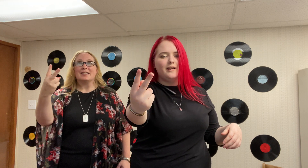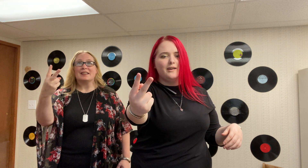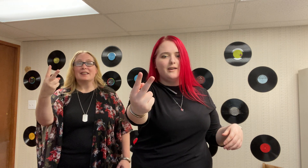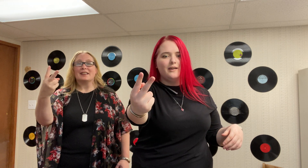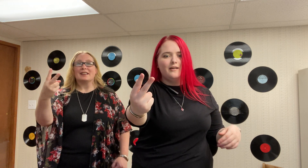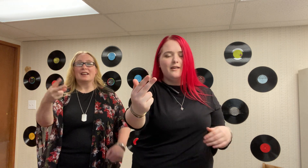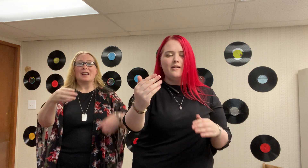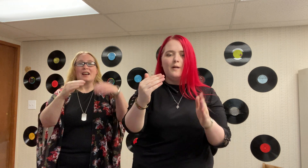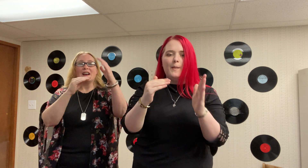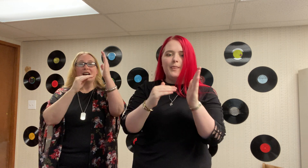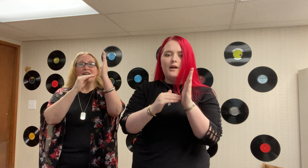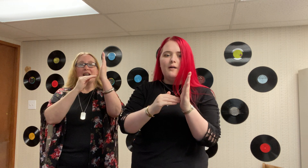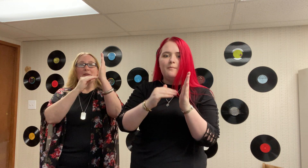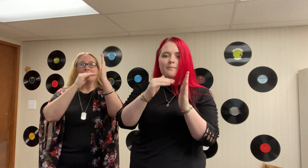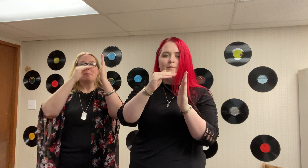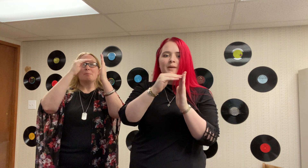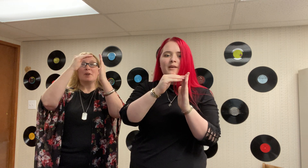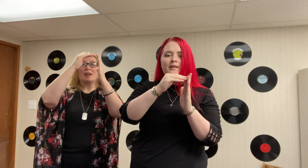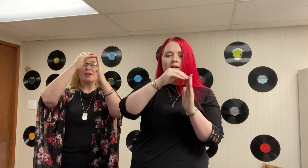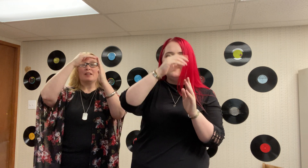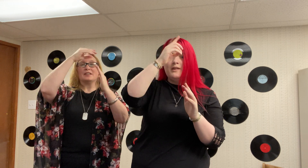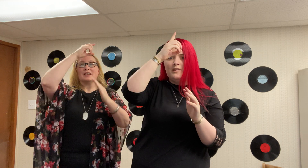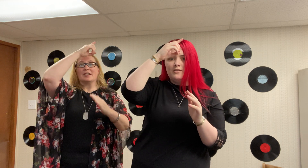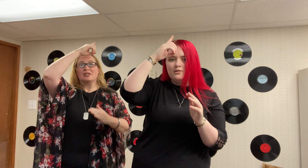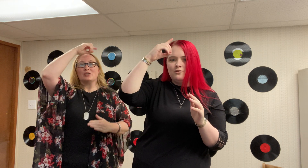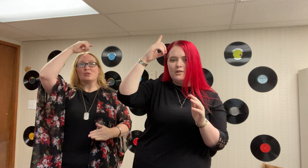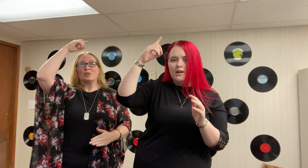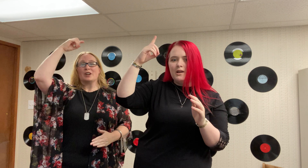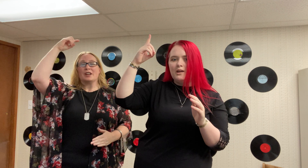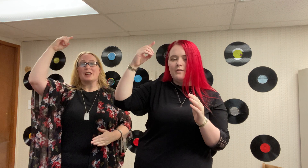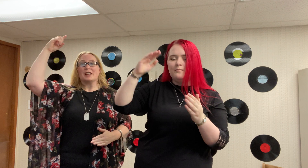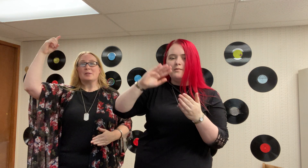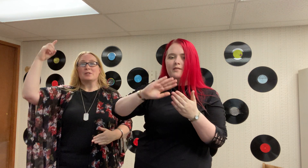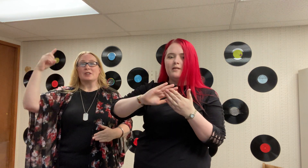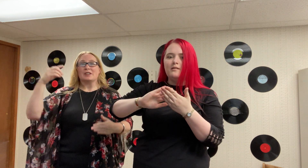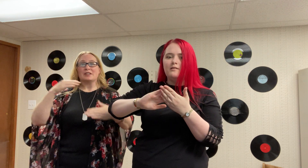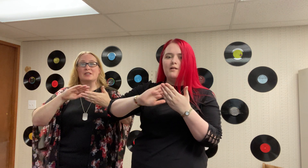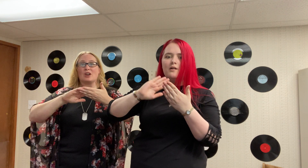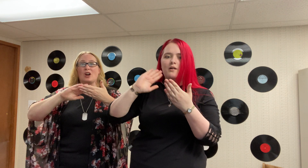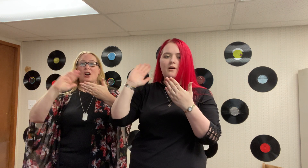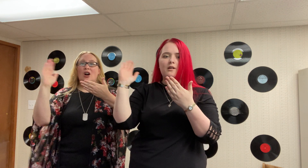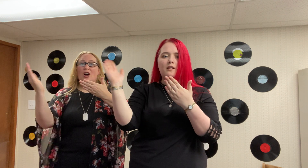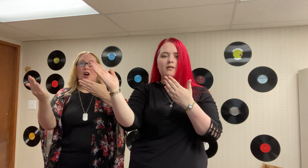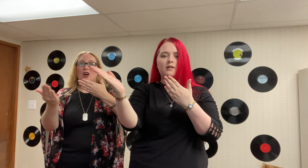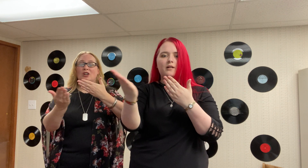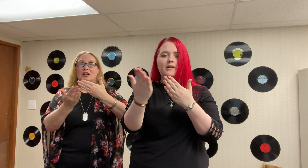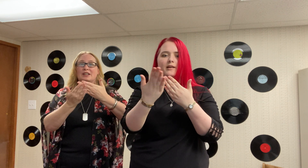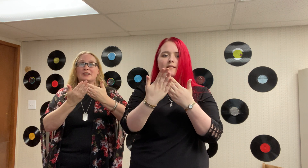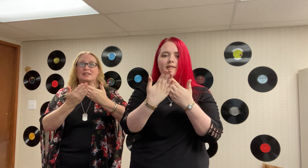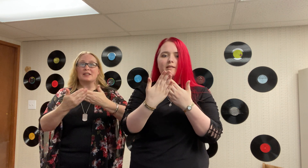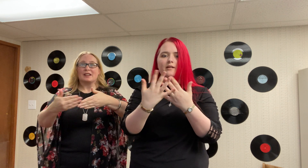see, a million dreams is all it's